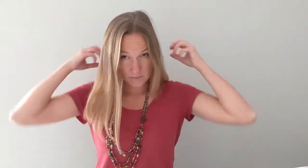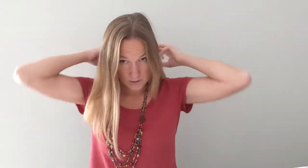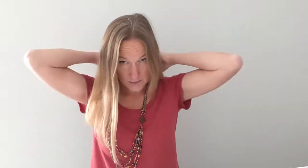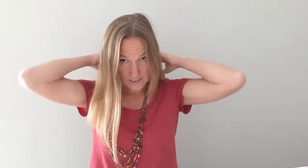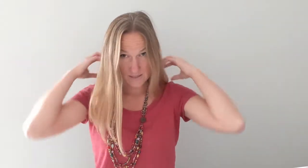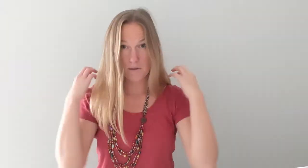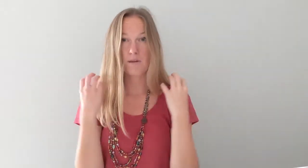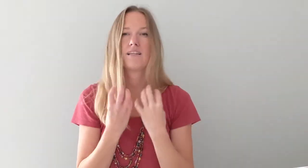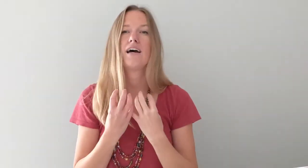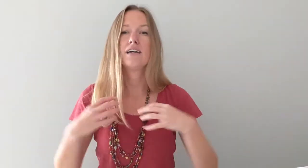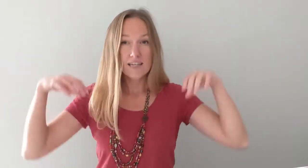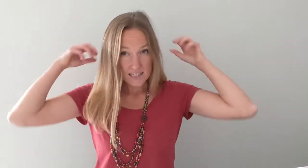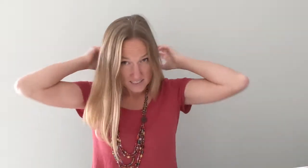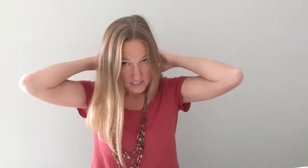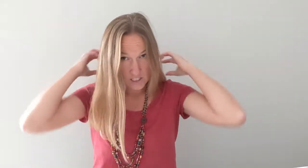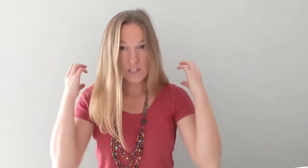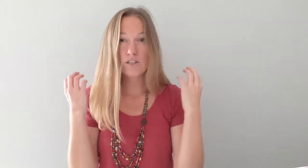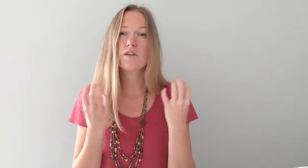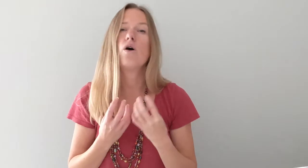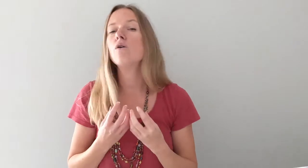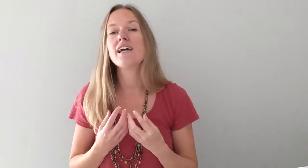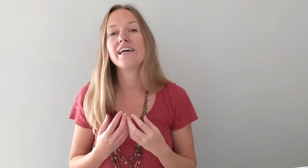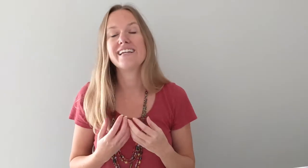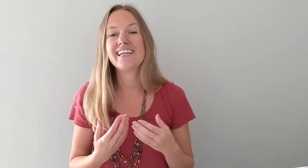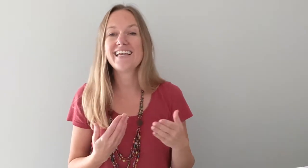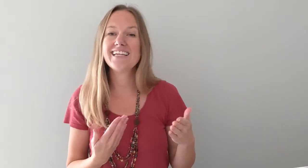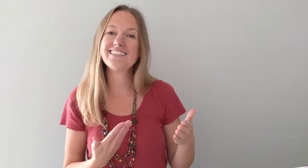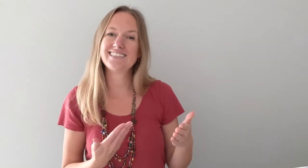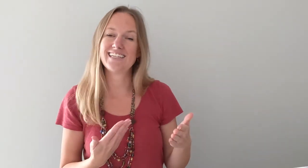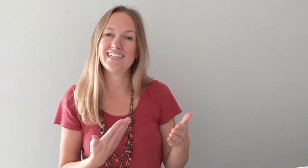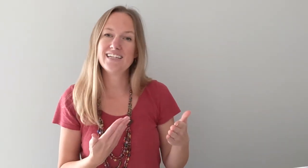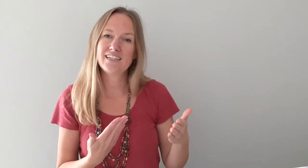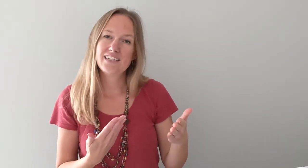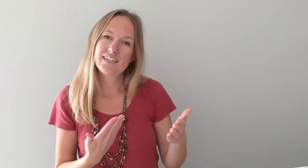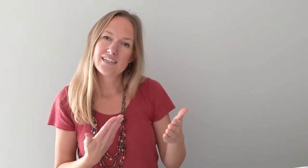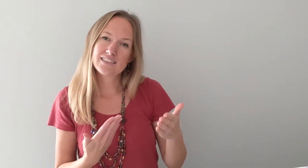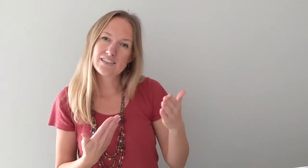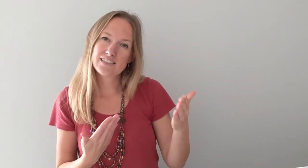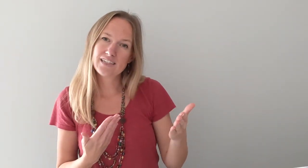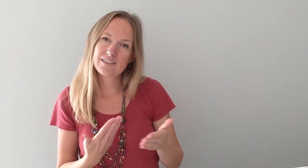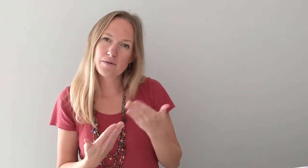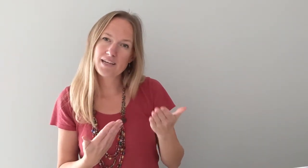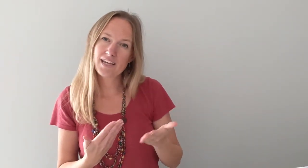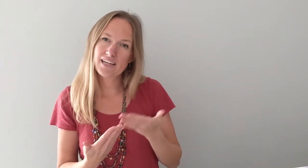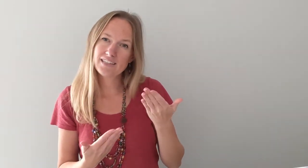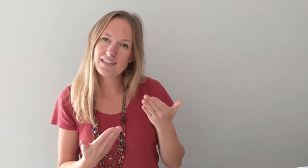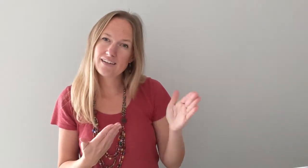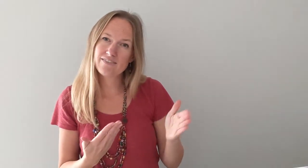so we're just gonna mimic that. His yoke, and then easy is you're gonna take your dominant hand and kind of flick